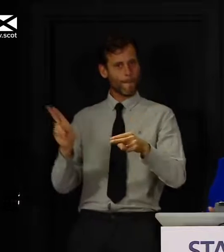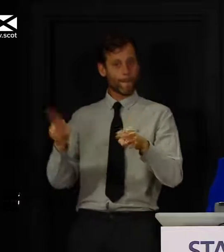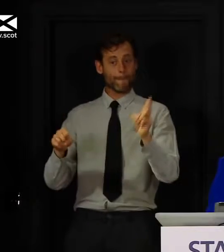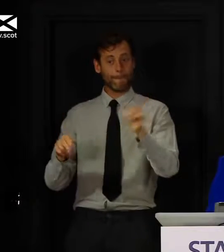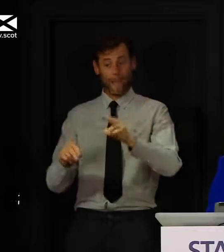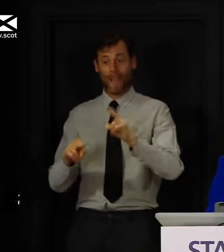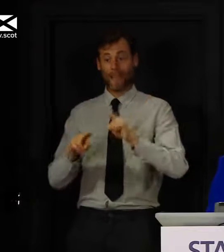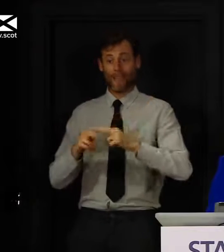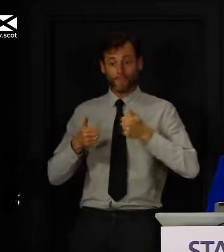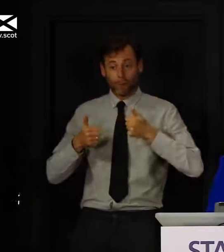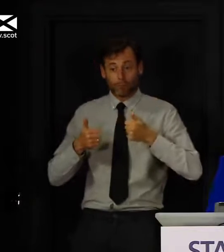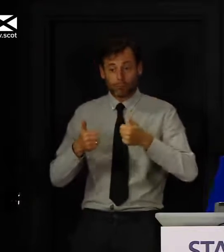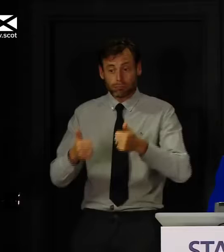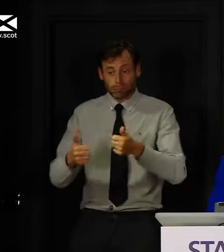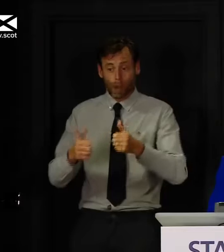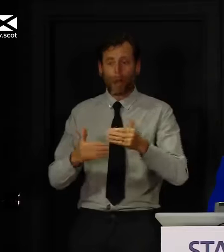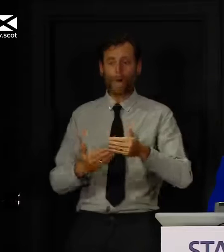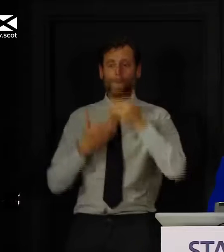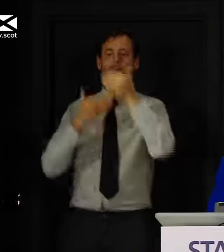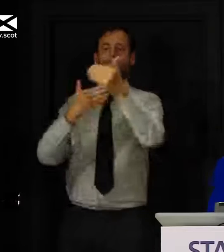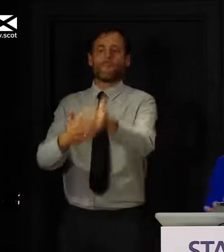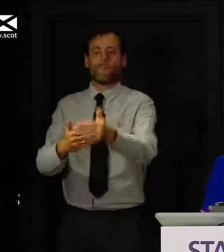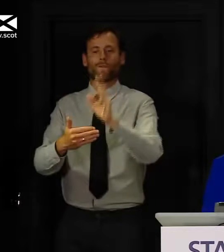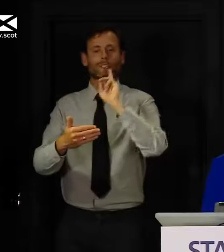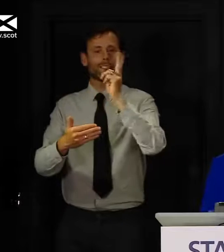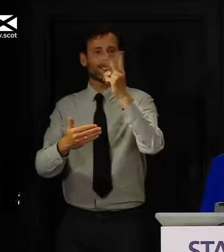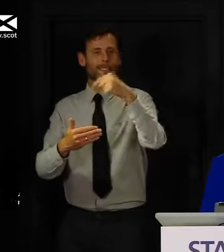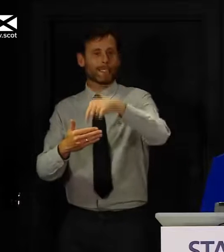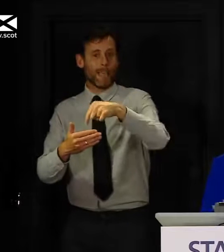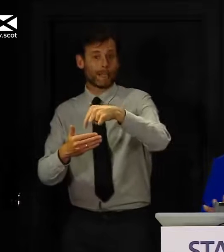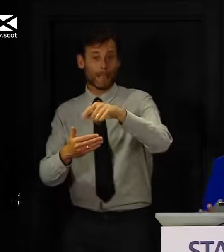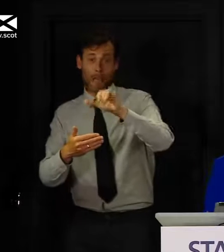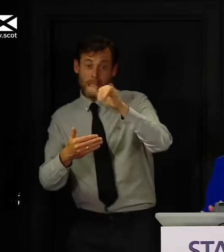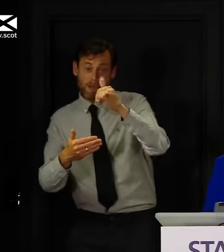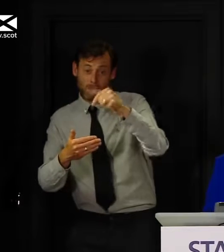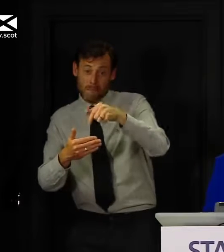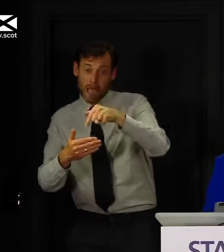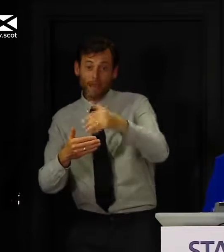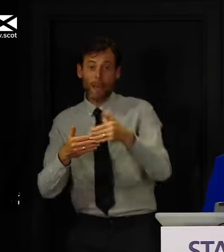progress continues, we may be able to move to the next step,